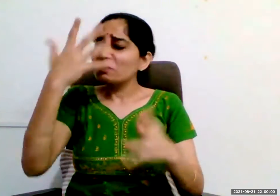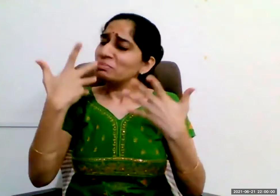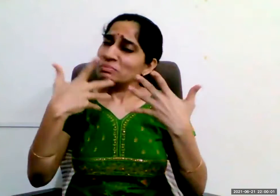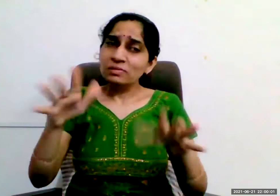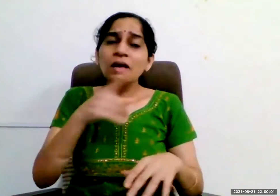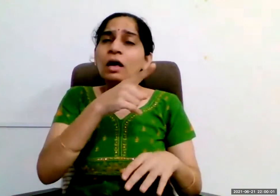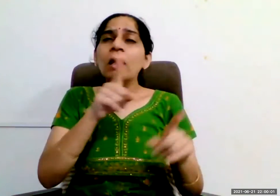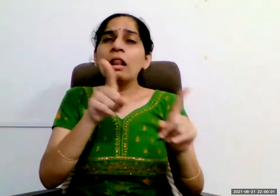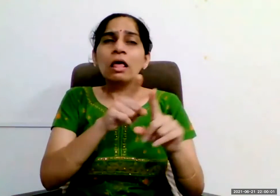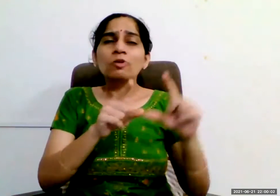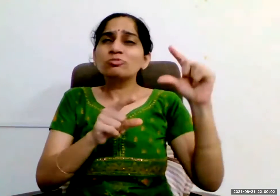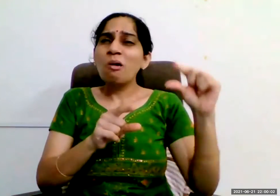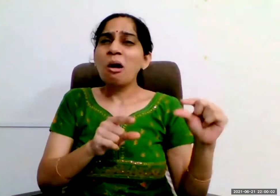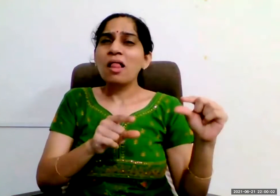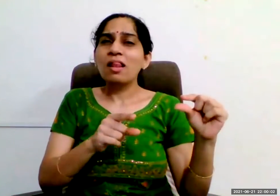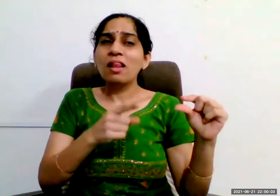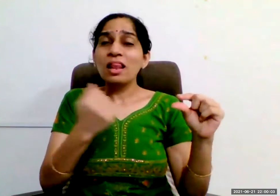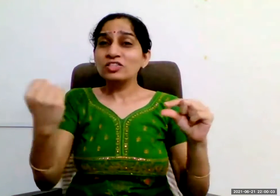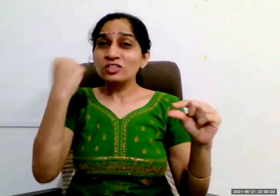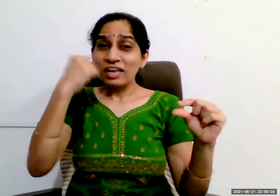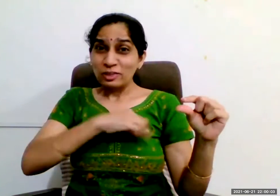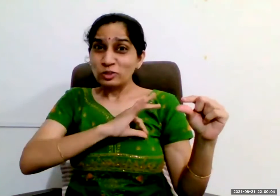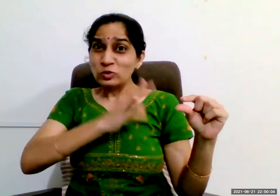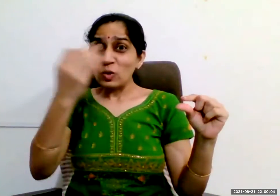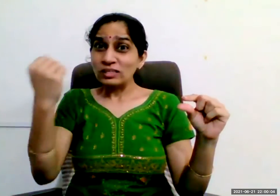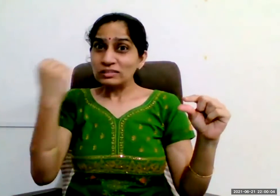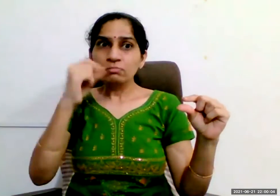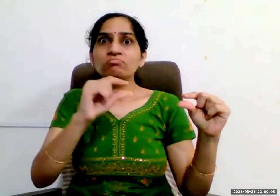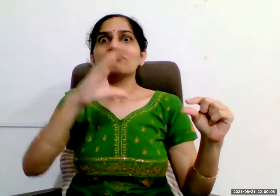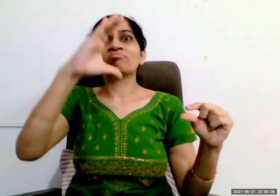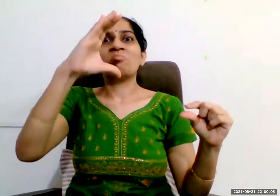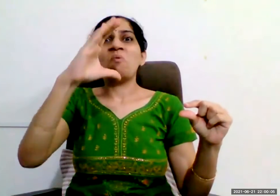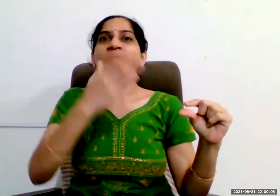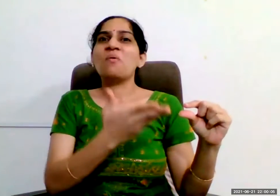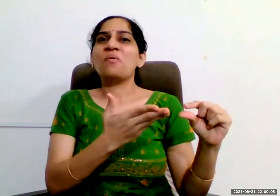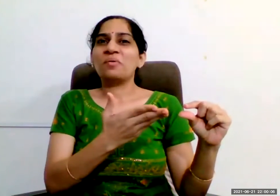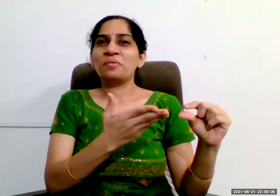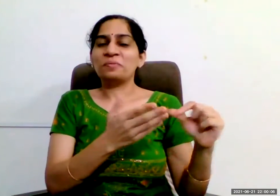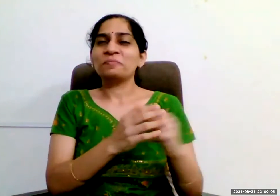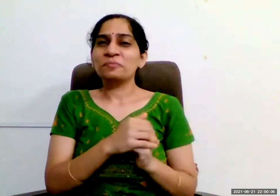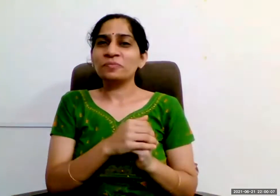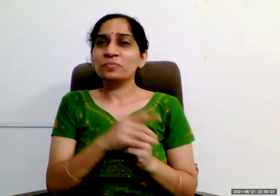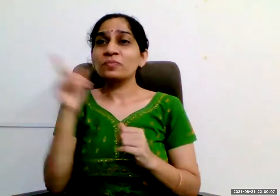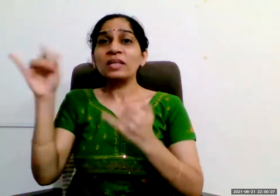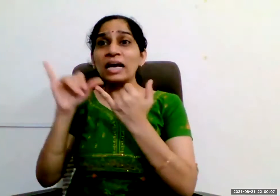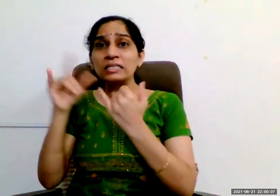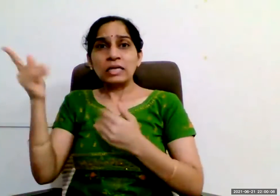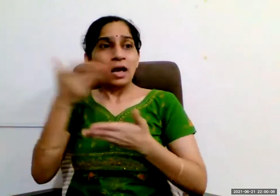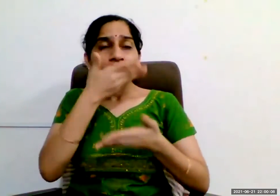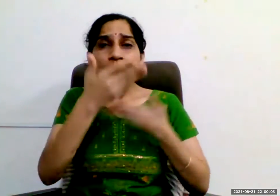than the strength of your soul. And this is not what Krishna is telling Arjun. This is what Krishna is trying to inform all of us through Bhagavad Gita.